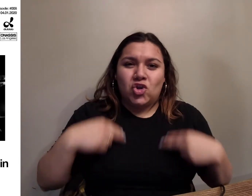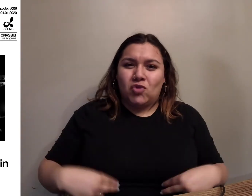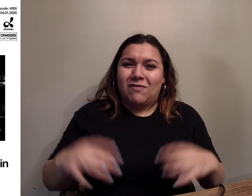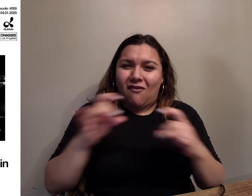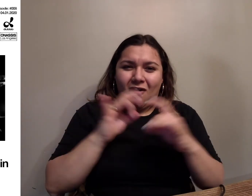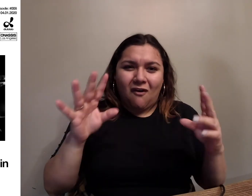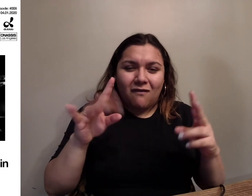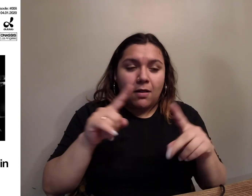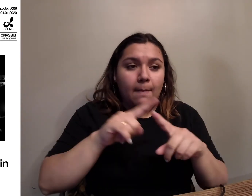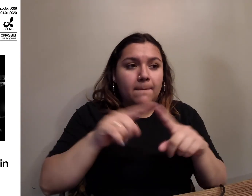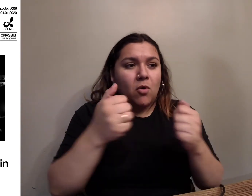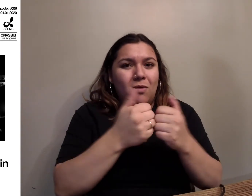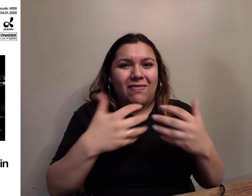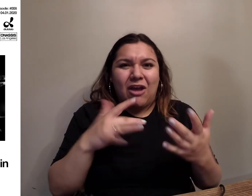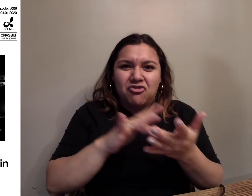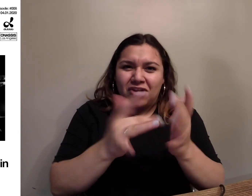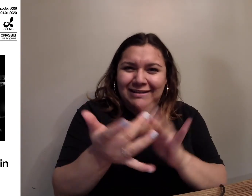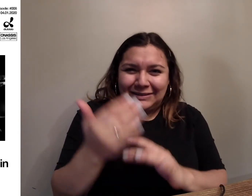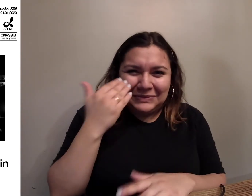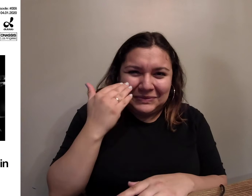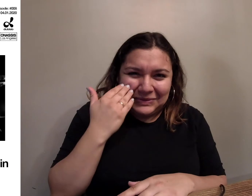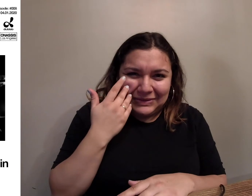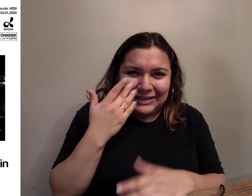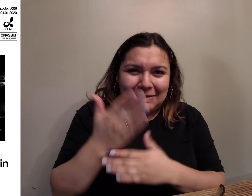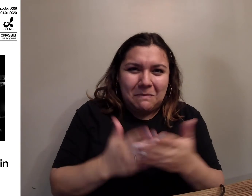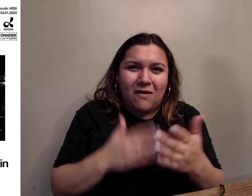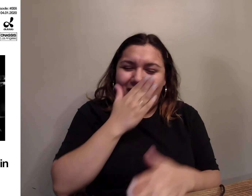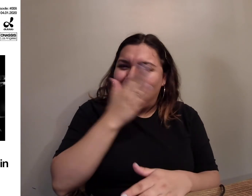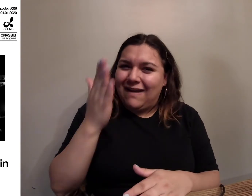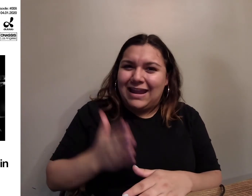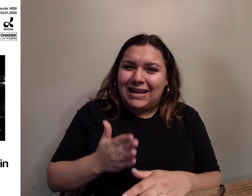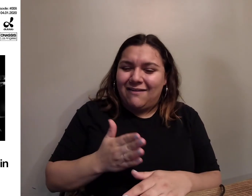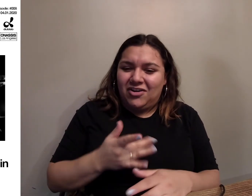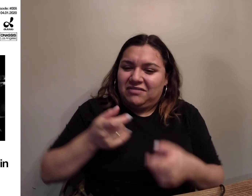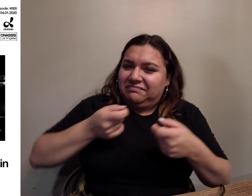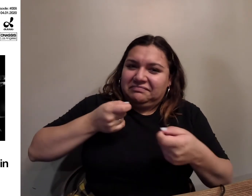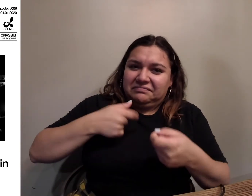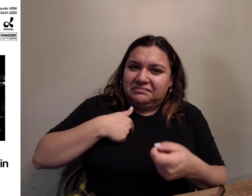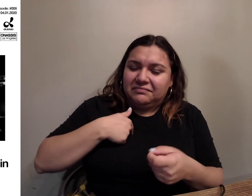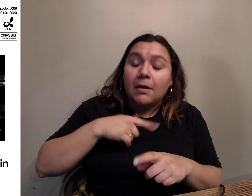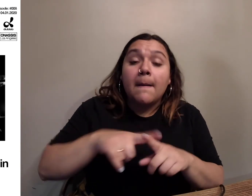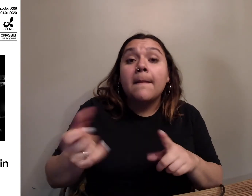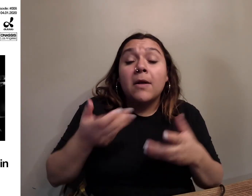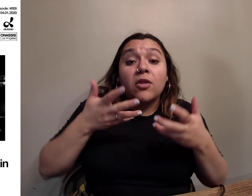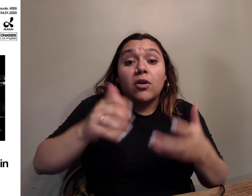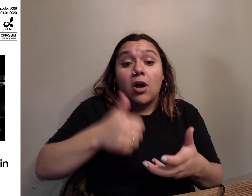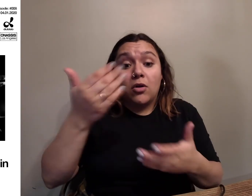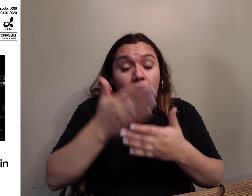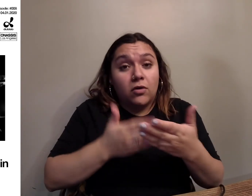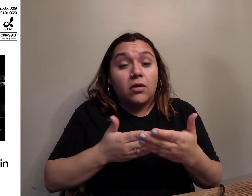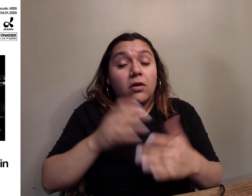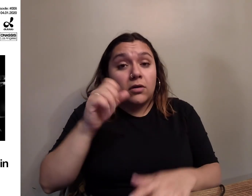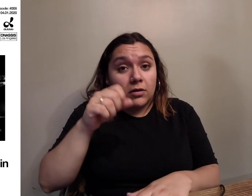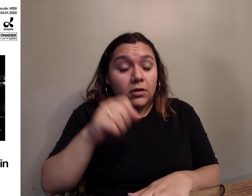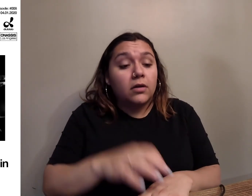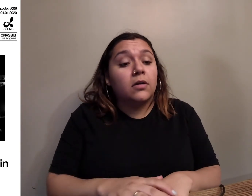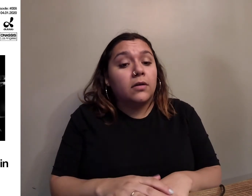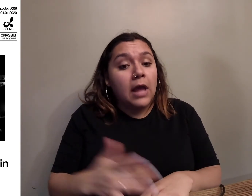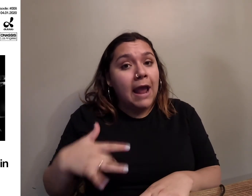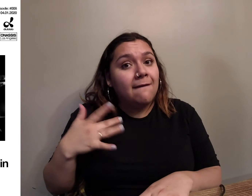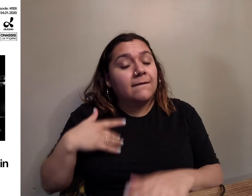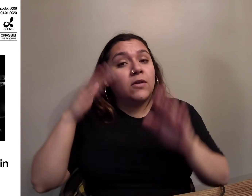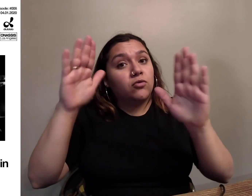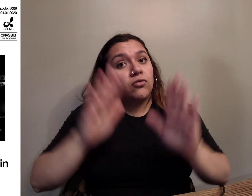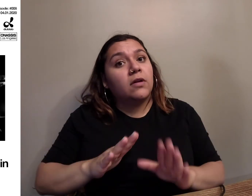but without Christ. You know, that's the bit that I've never really quite managed. But the rest of it strikes me as